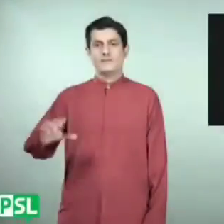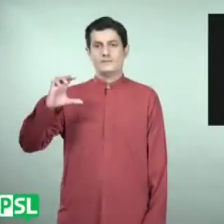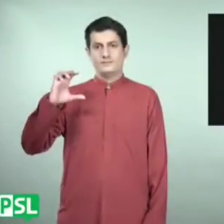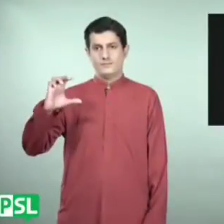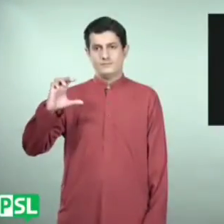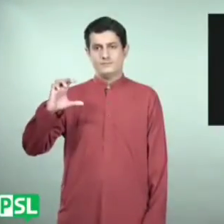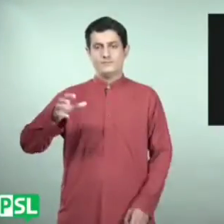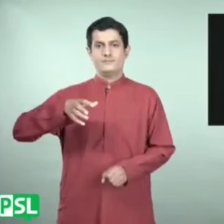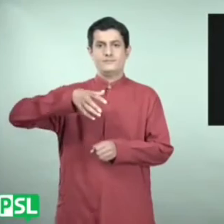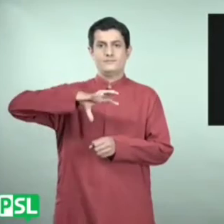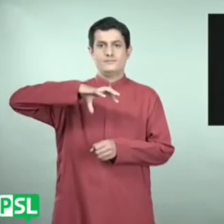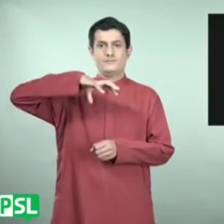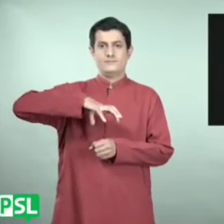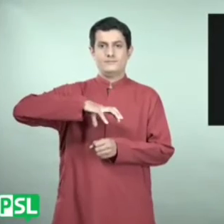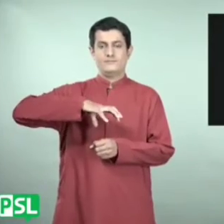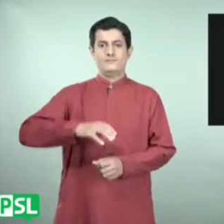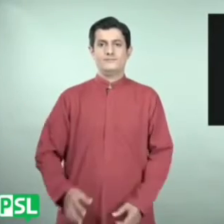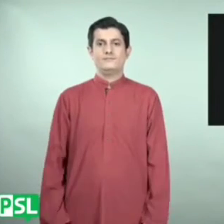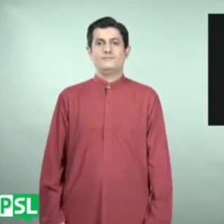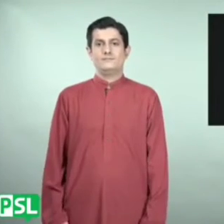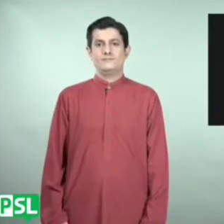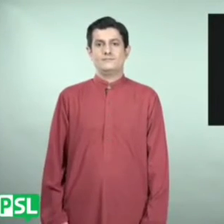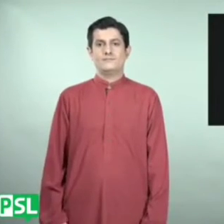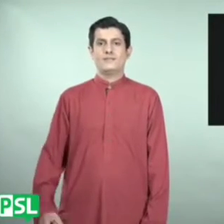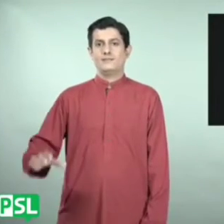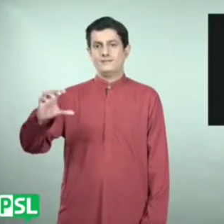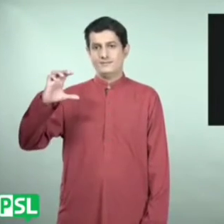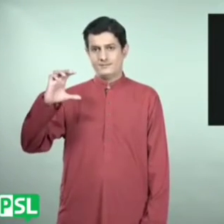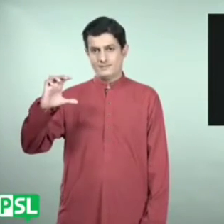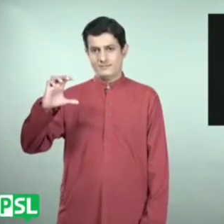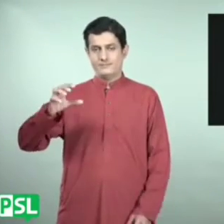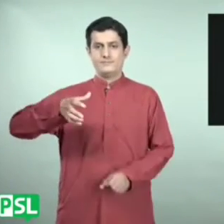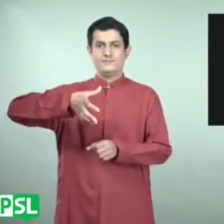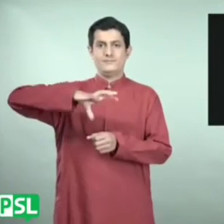Sunday lids, Sunday lids,